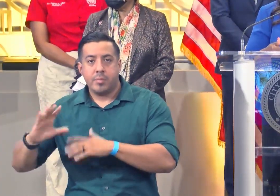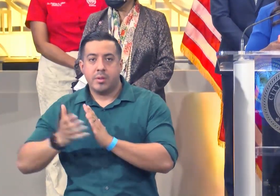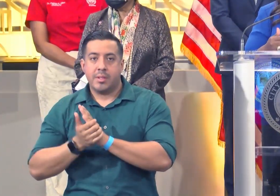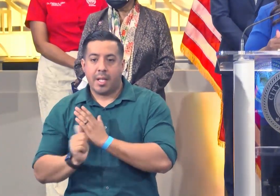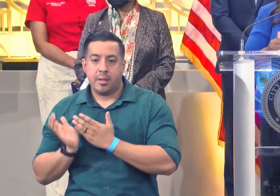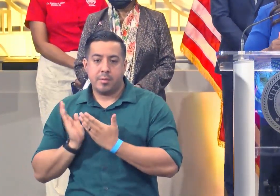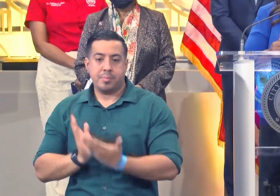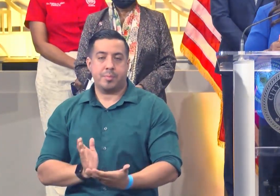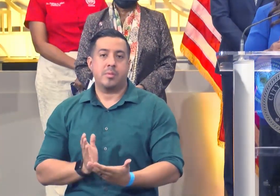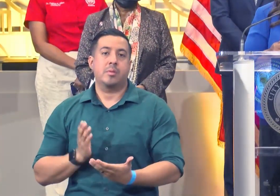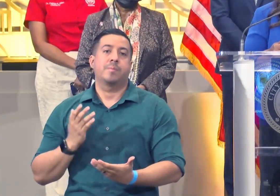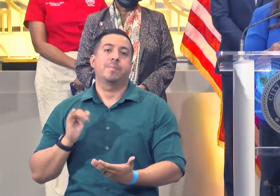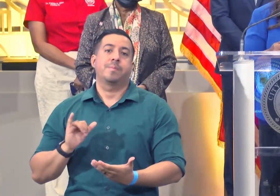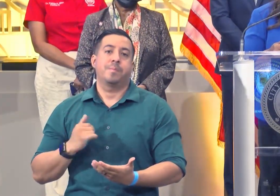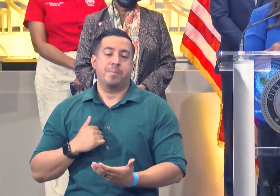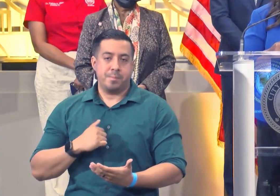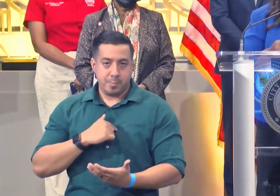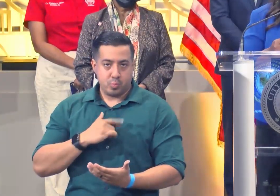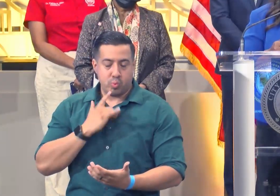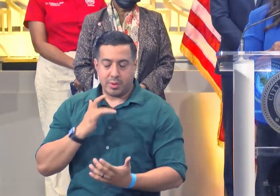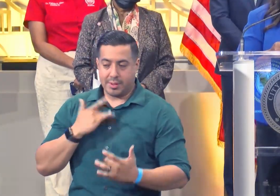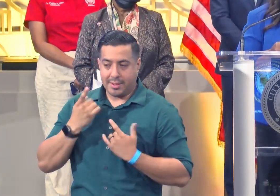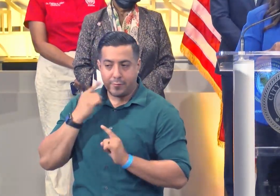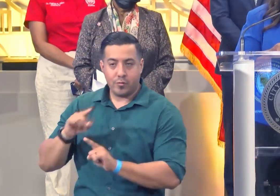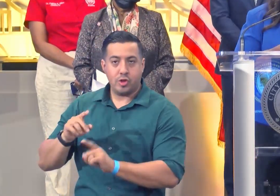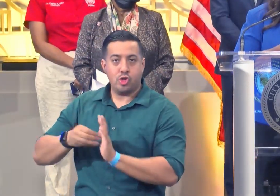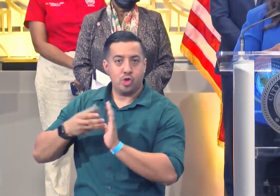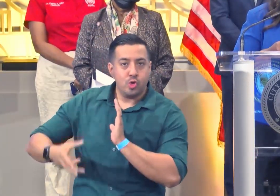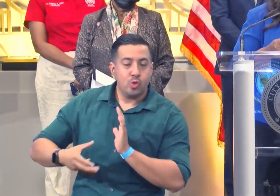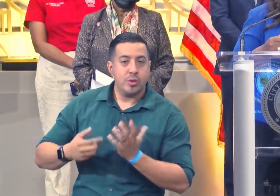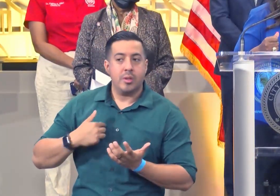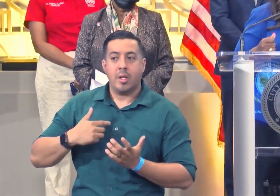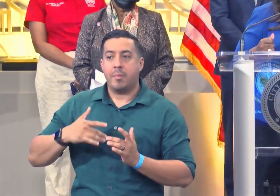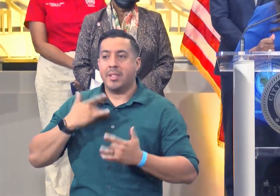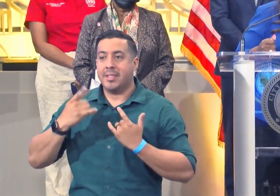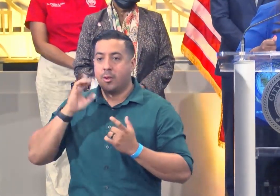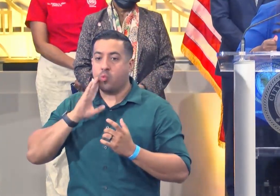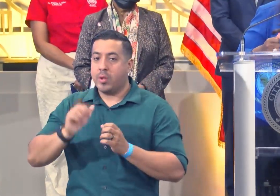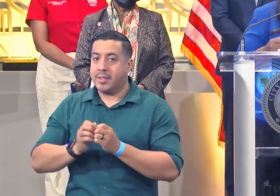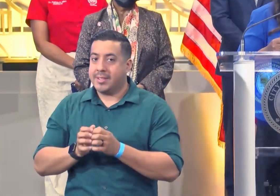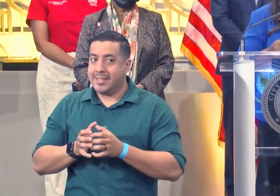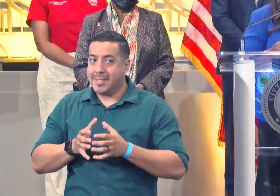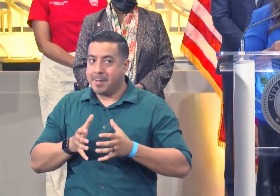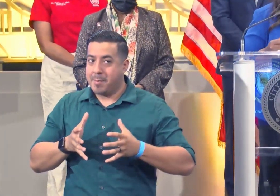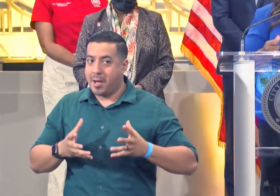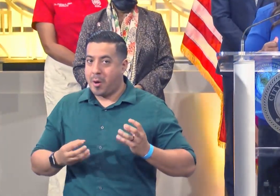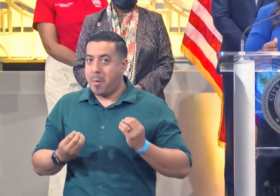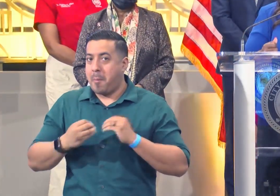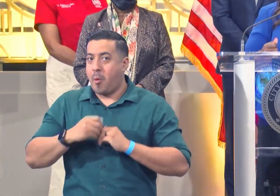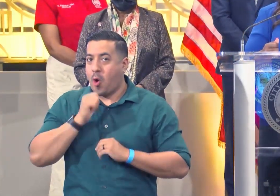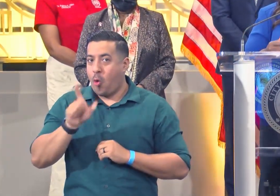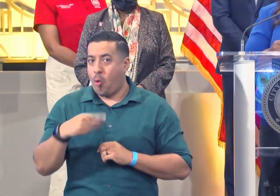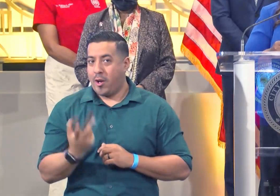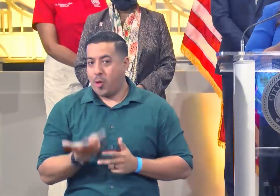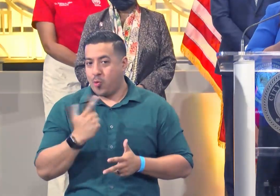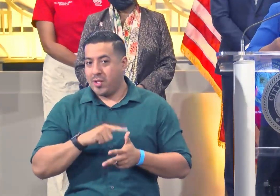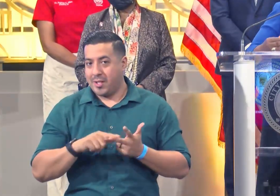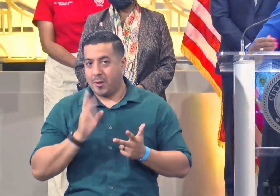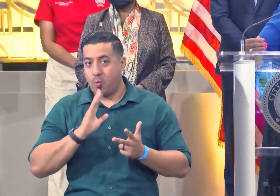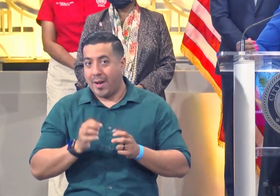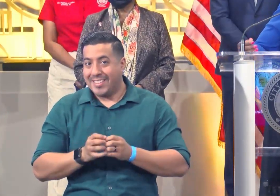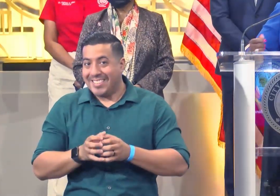talent. And so I'm really excited for our student. I'm excited that this will expand beyond three schools. You know what I